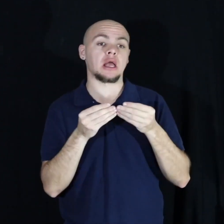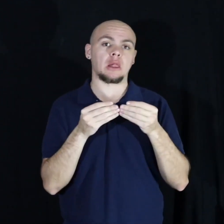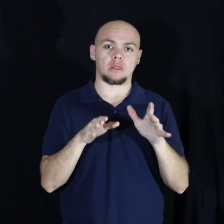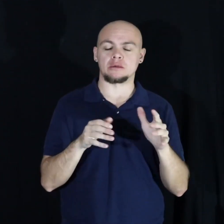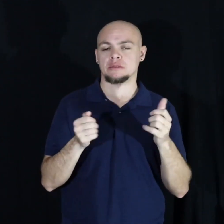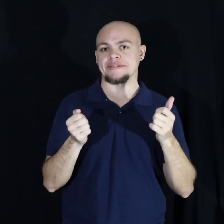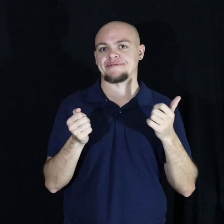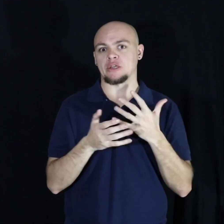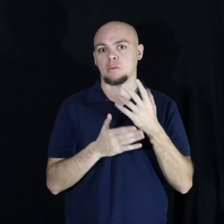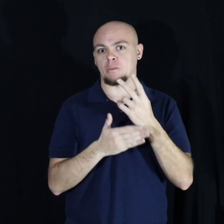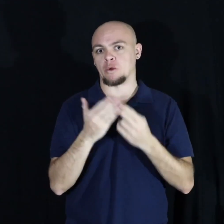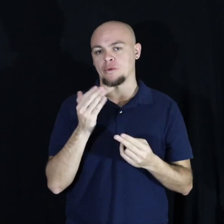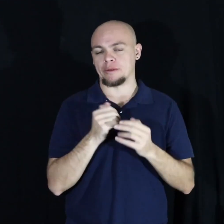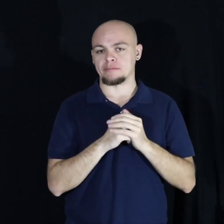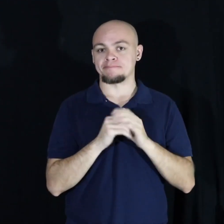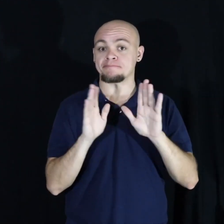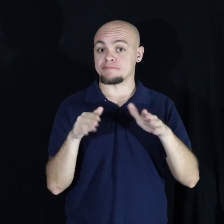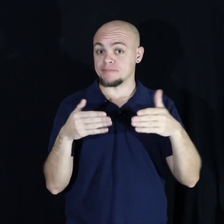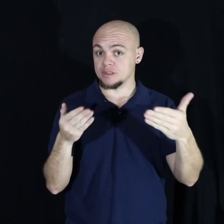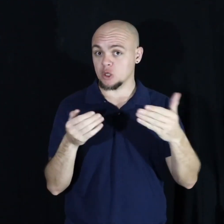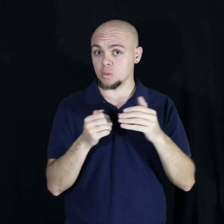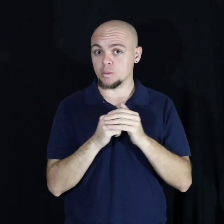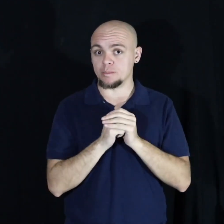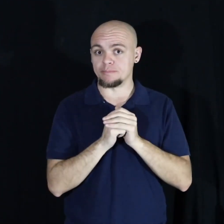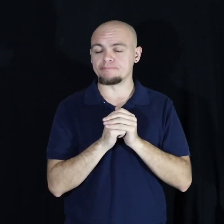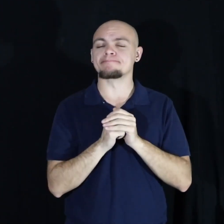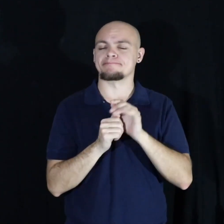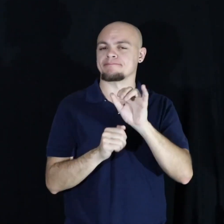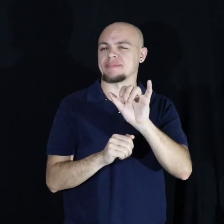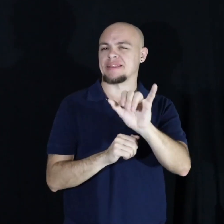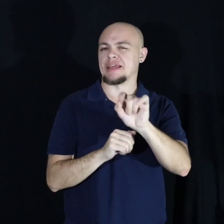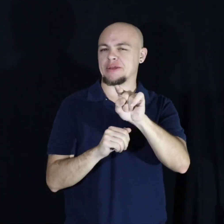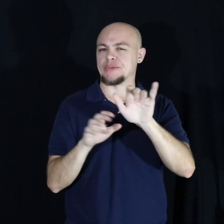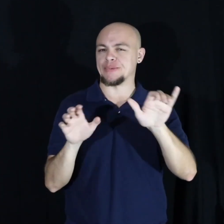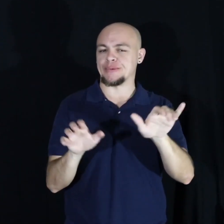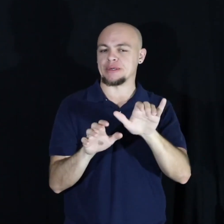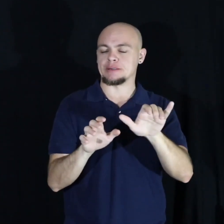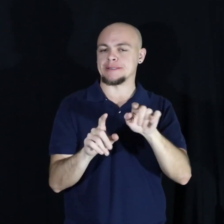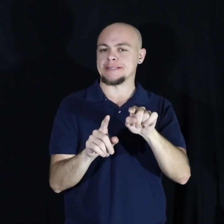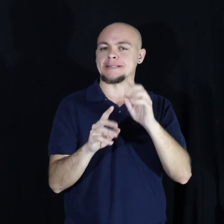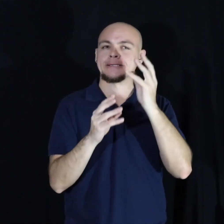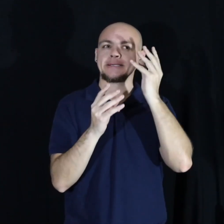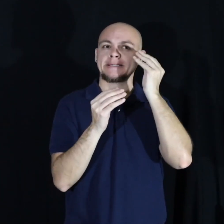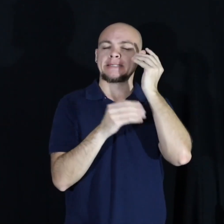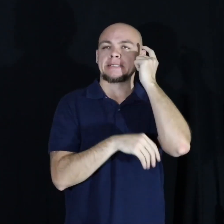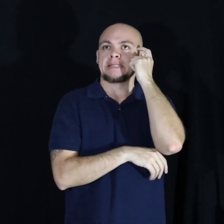so when we do that, we never really consider